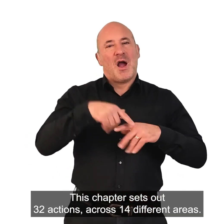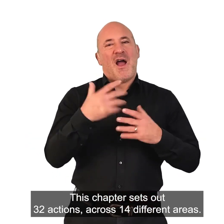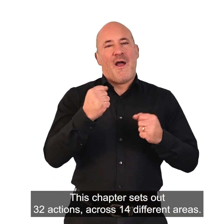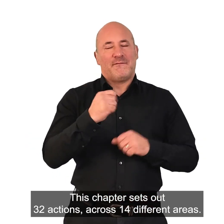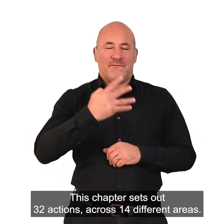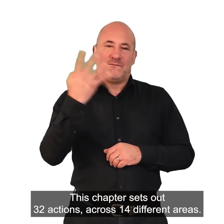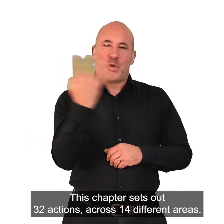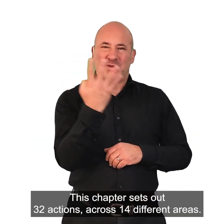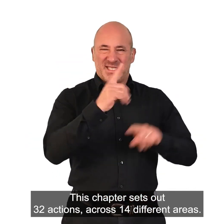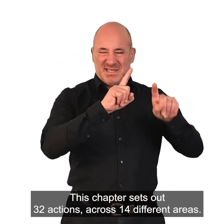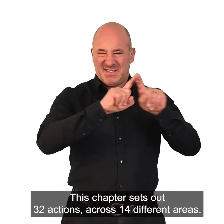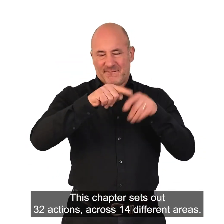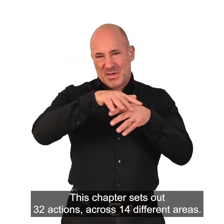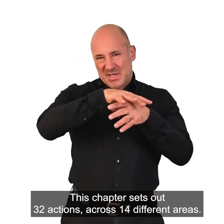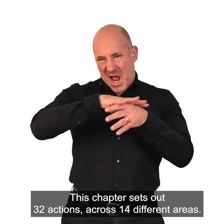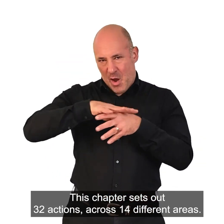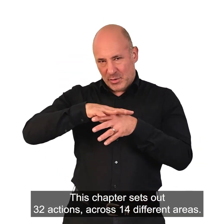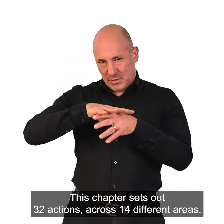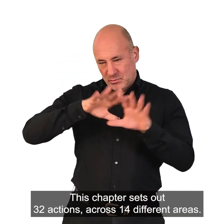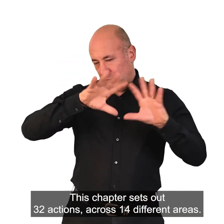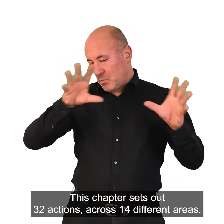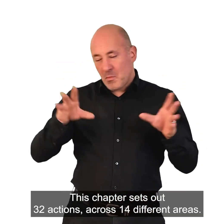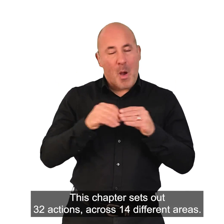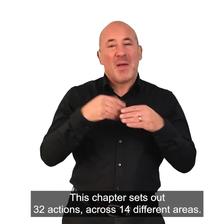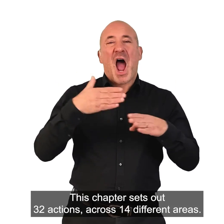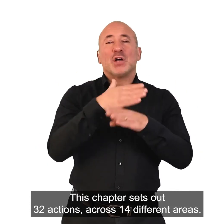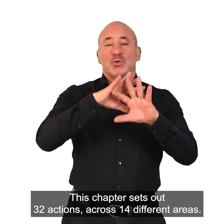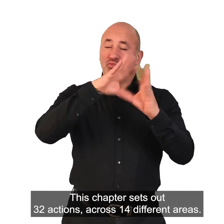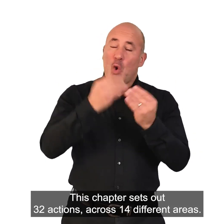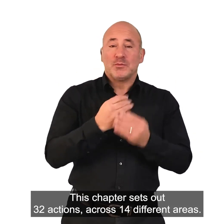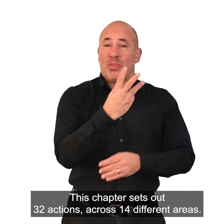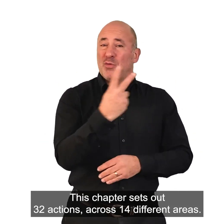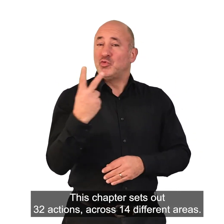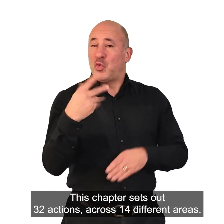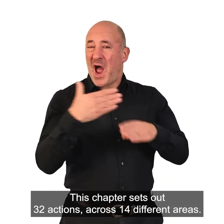This chapter sets out 32 actions across 14 different areas.